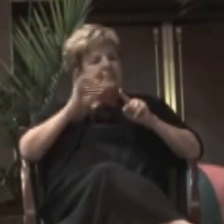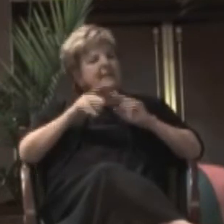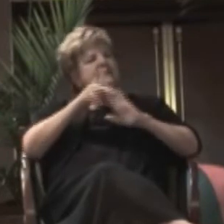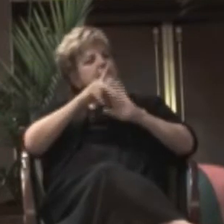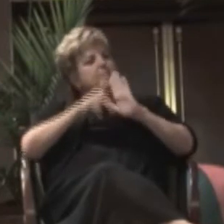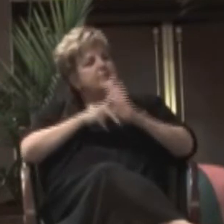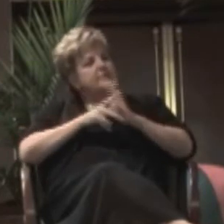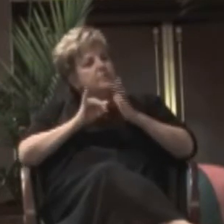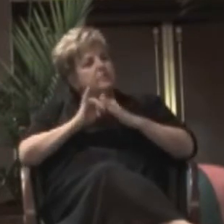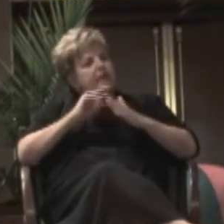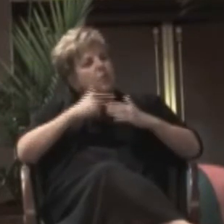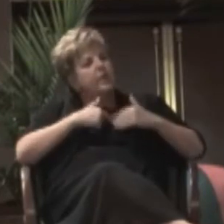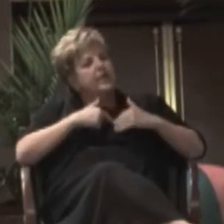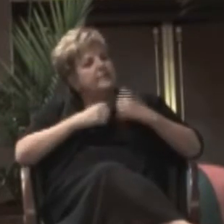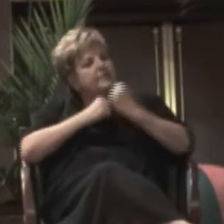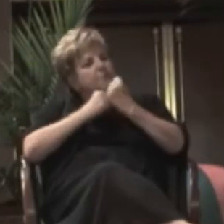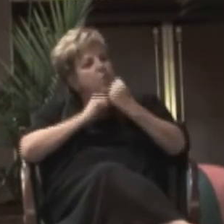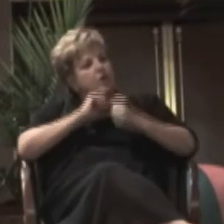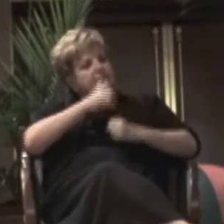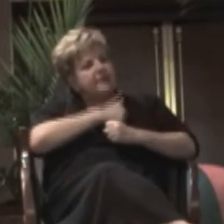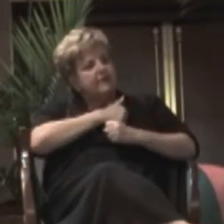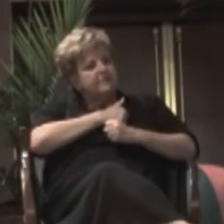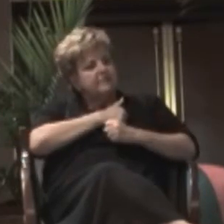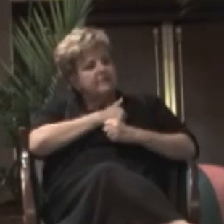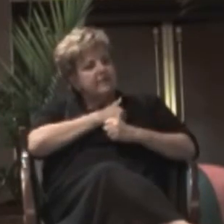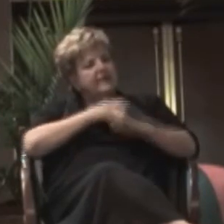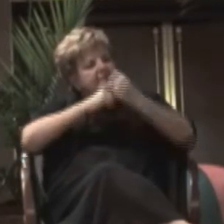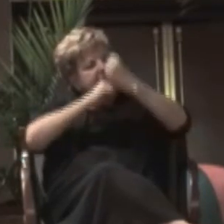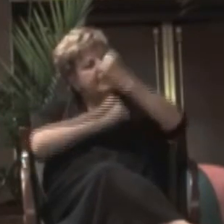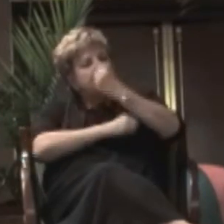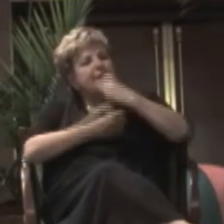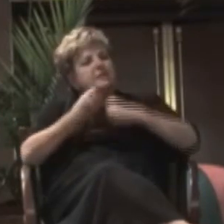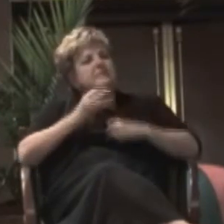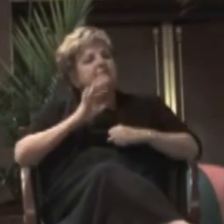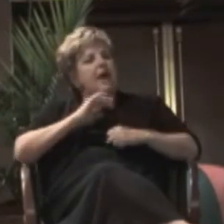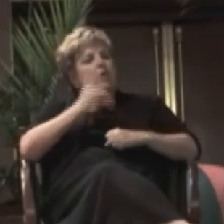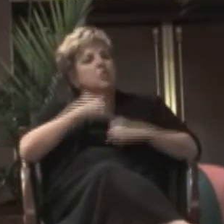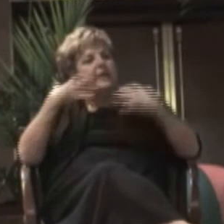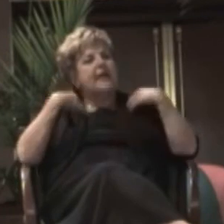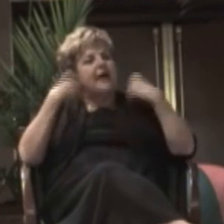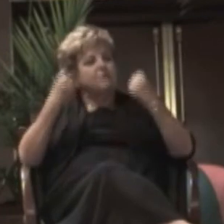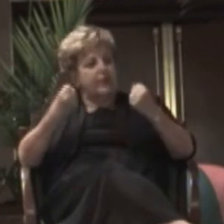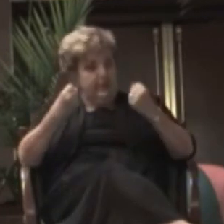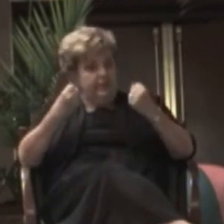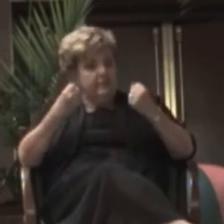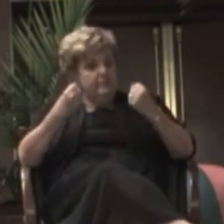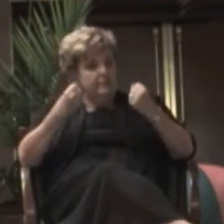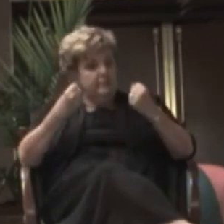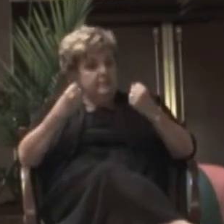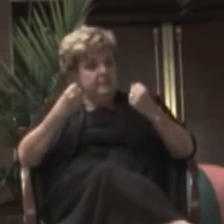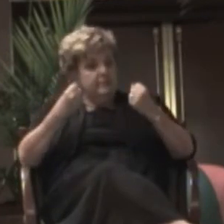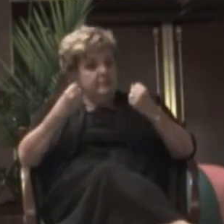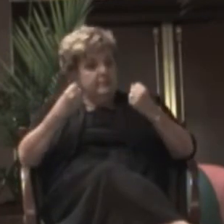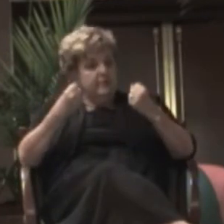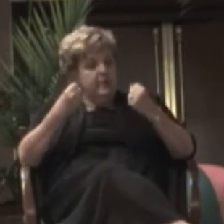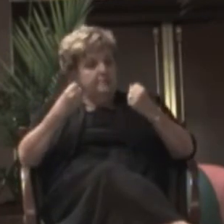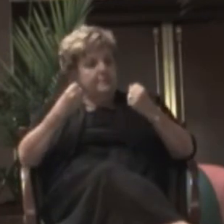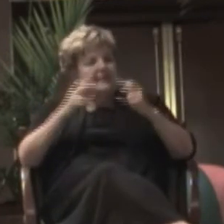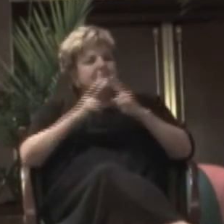know, fundamental is recovery. That's where we spend 99% of our time talking about recovery. Very important legacy. But there's another one